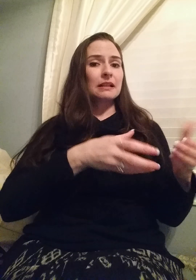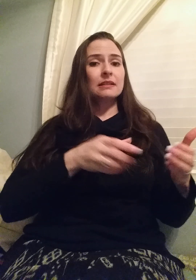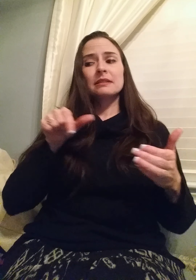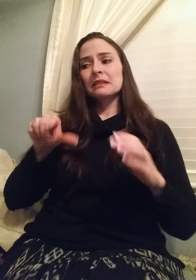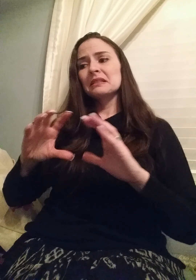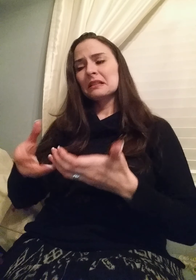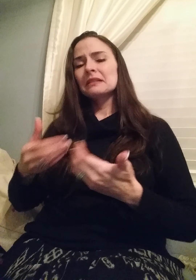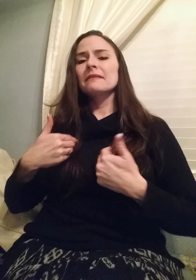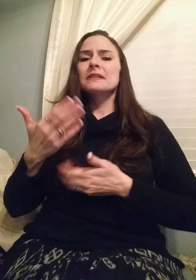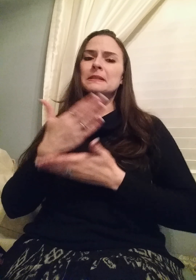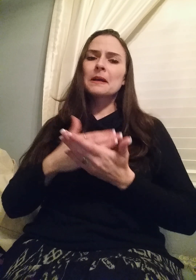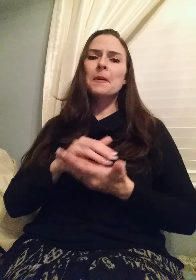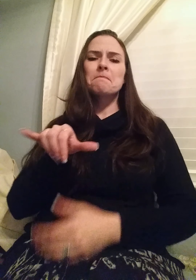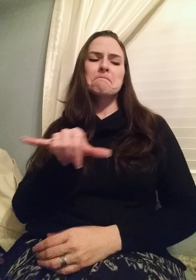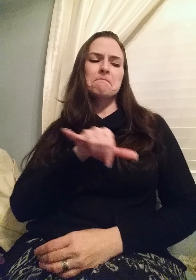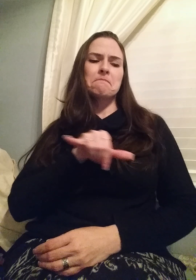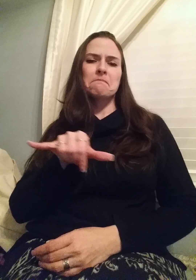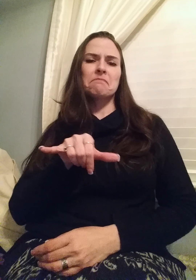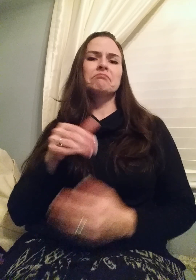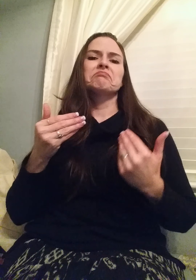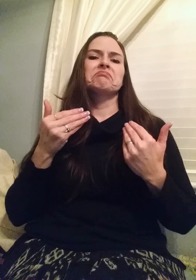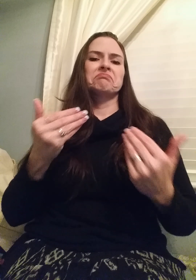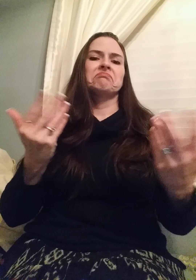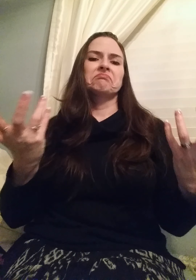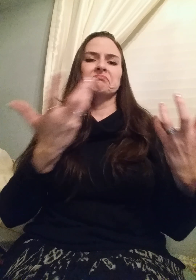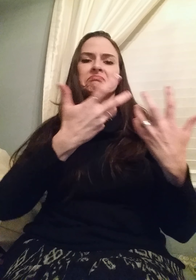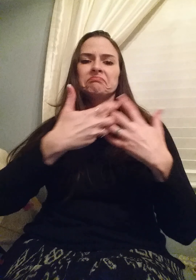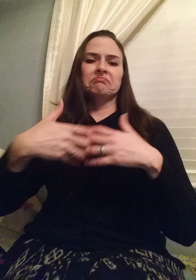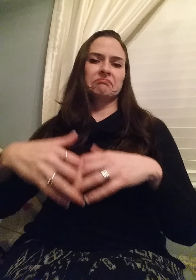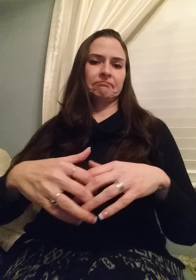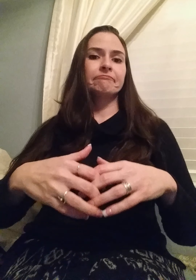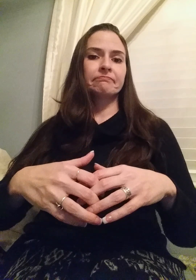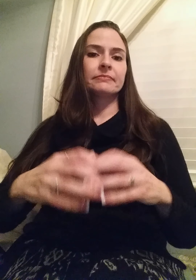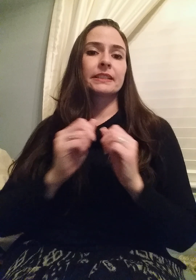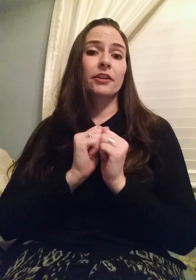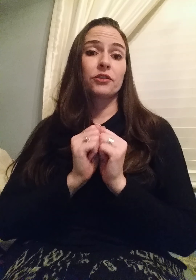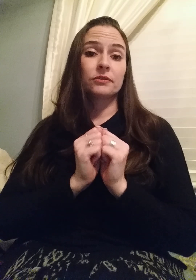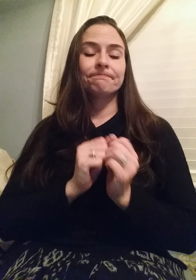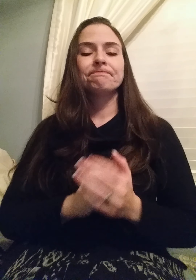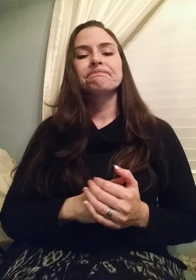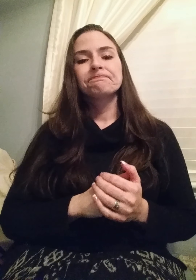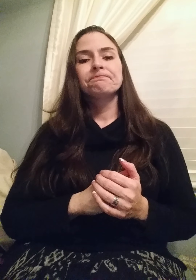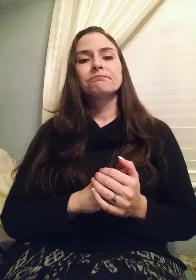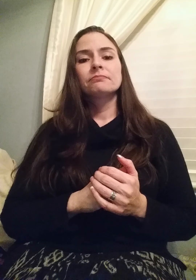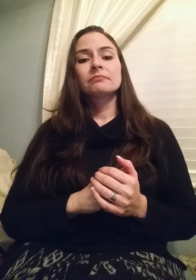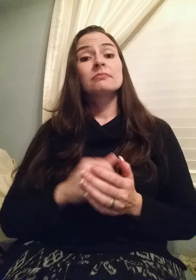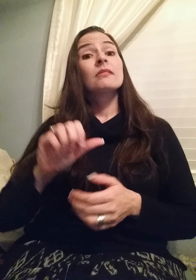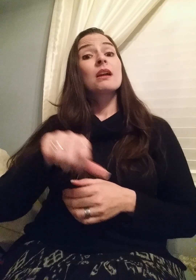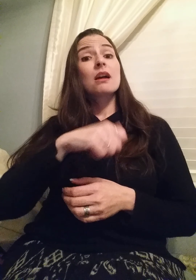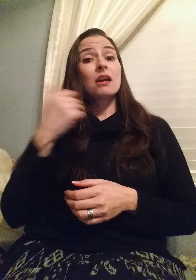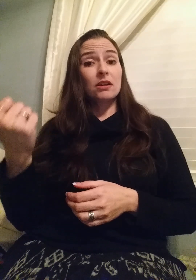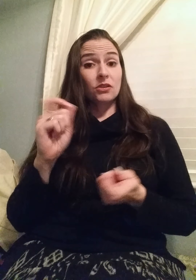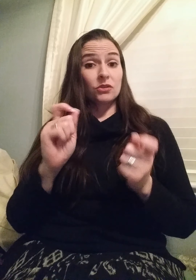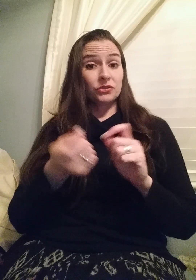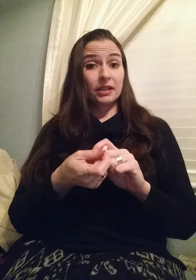Another change that we have, is that once you've completed about half of your program, you will